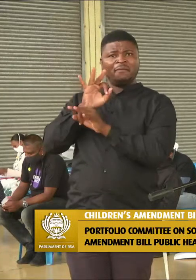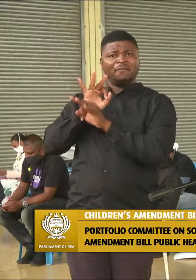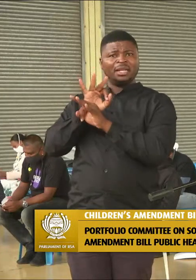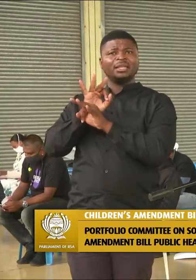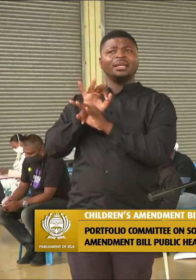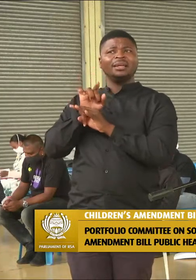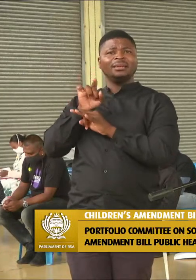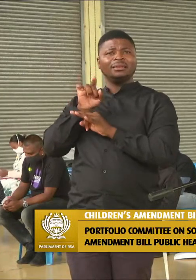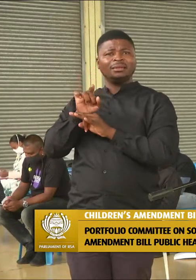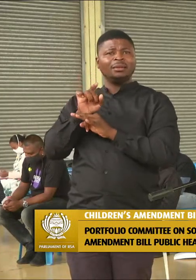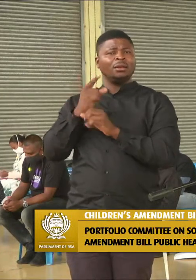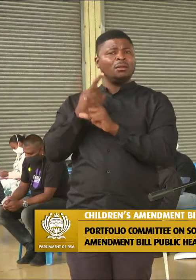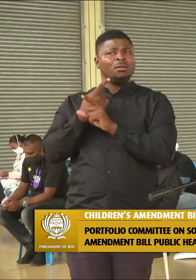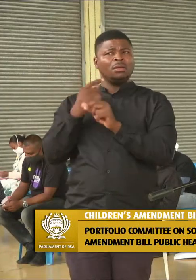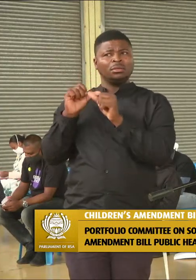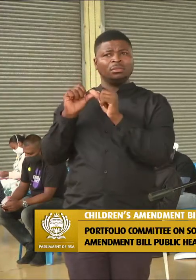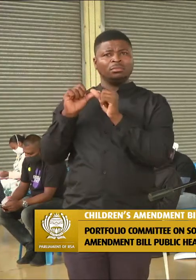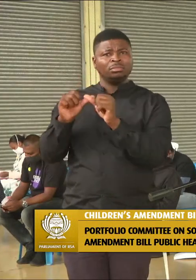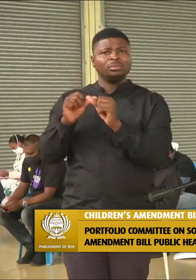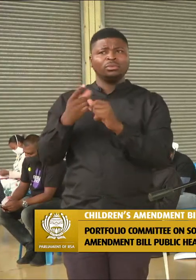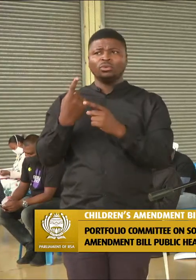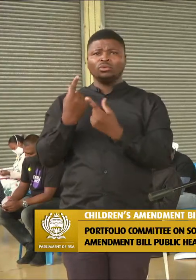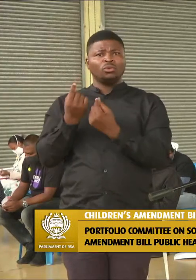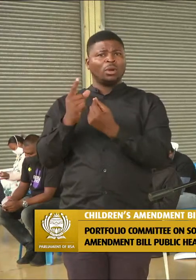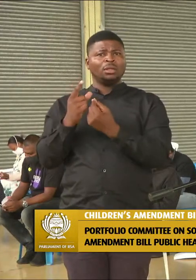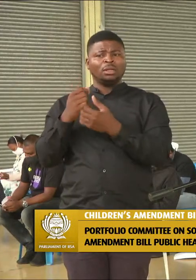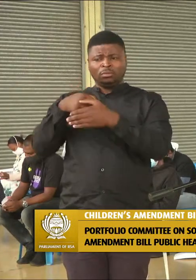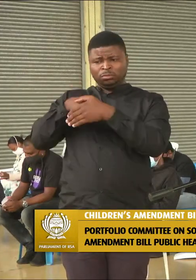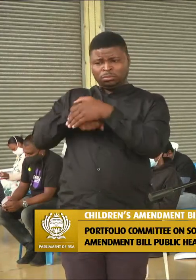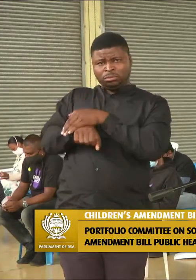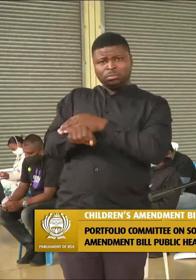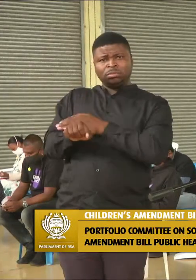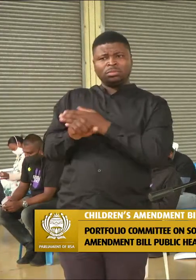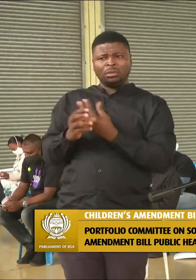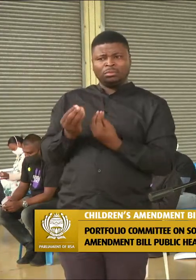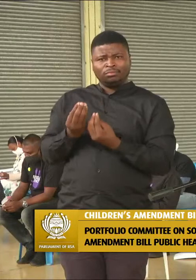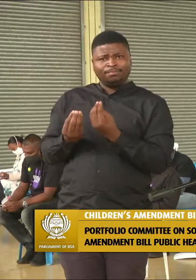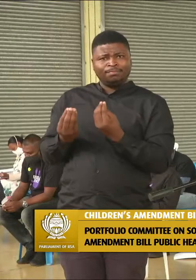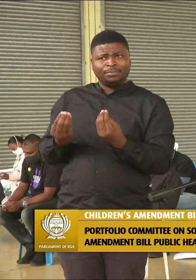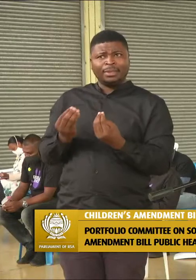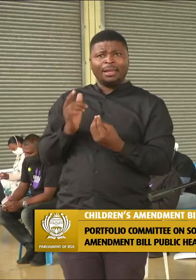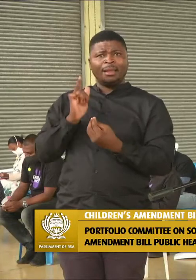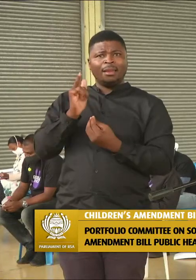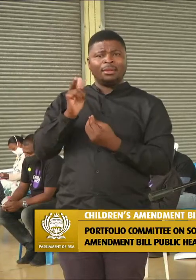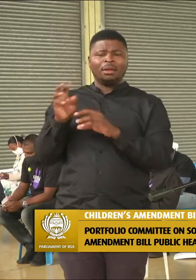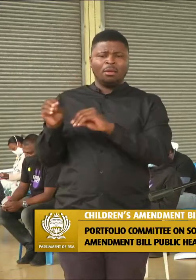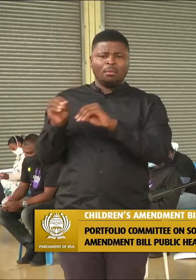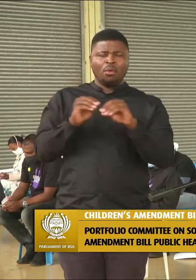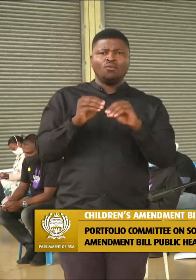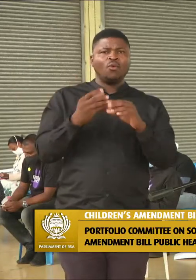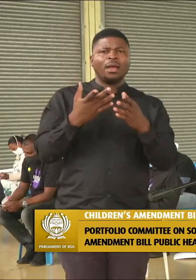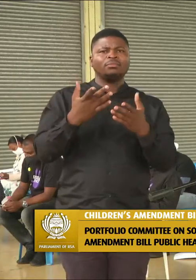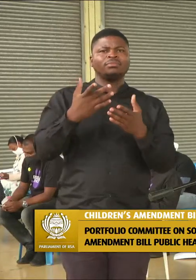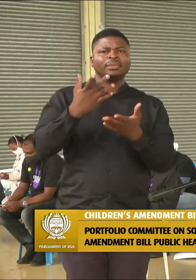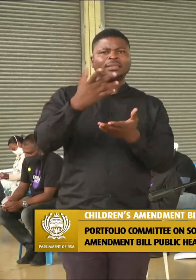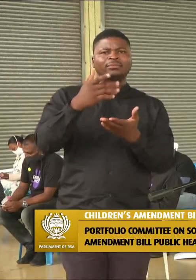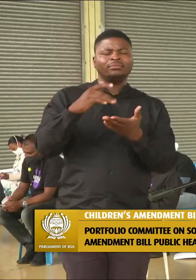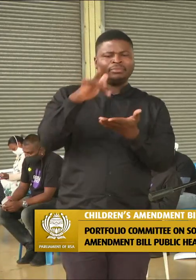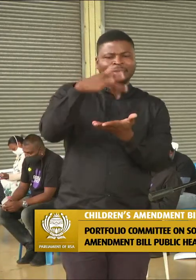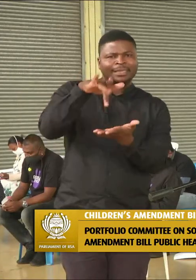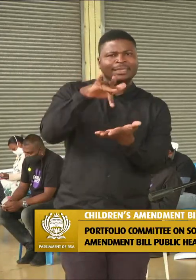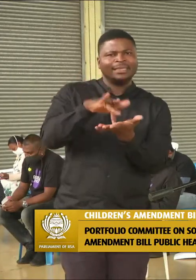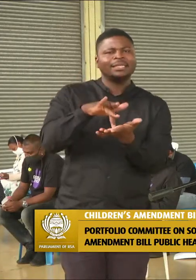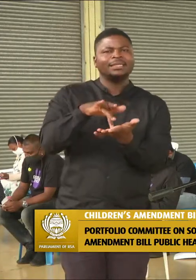who continue to give birth to children who end up at foster care homes.